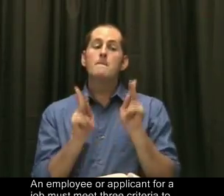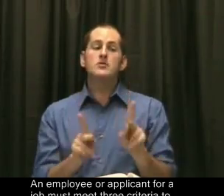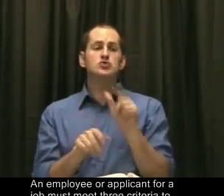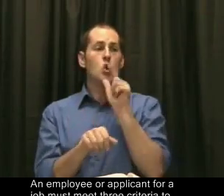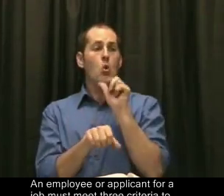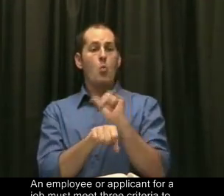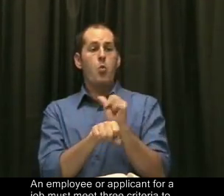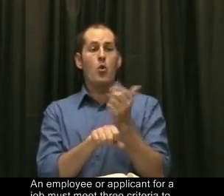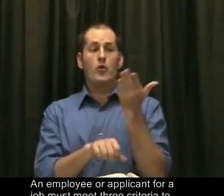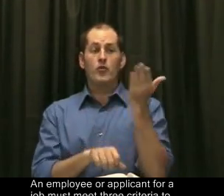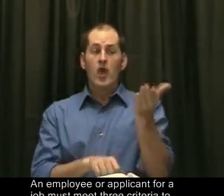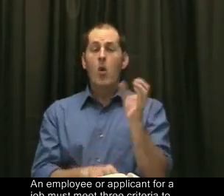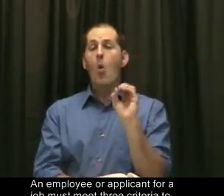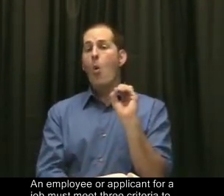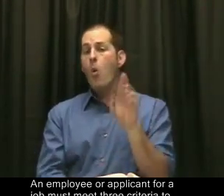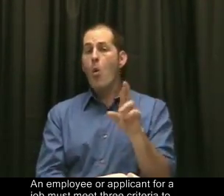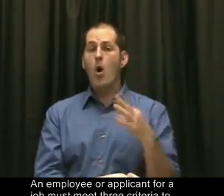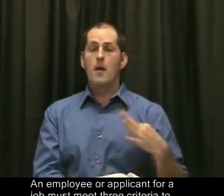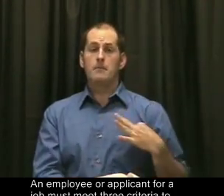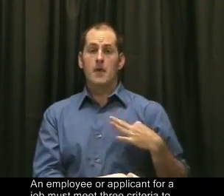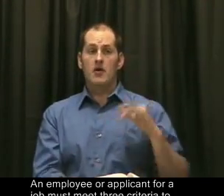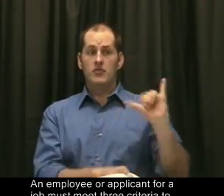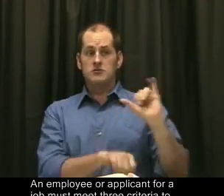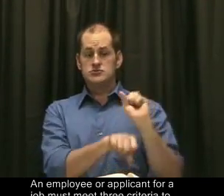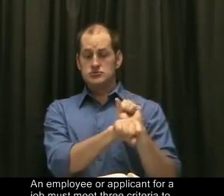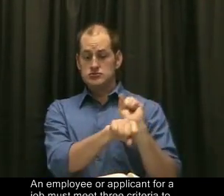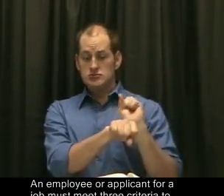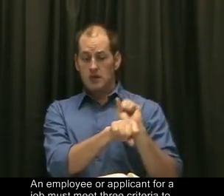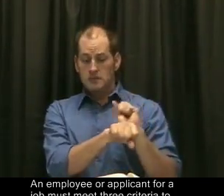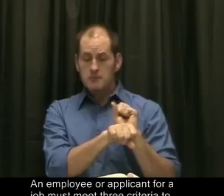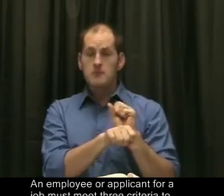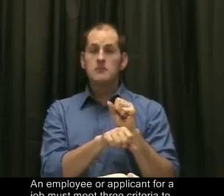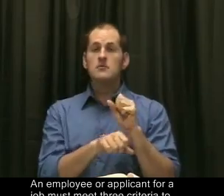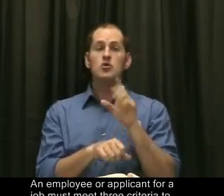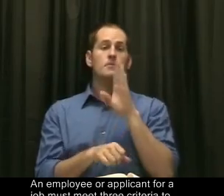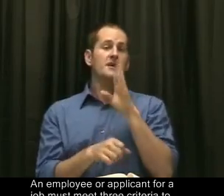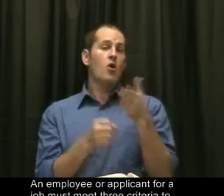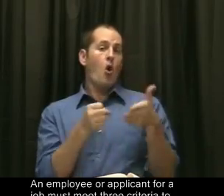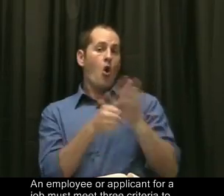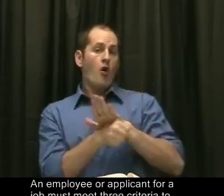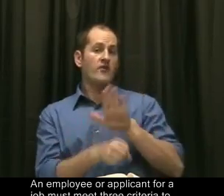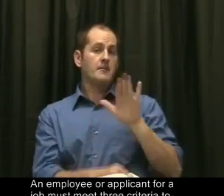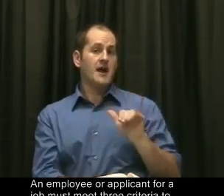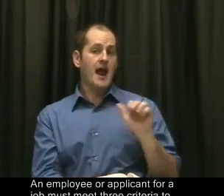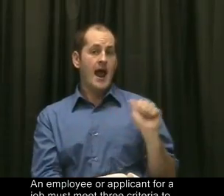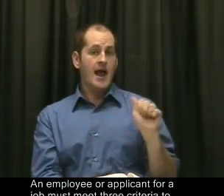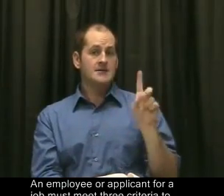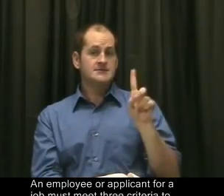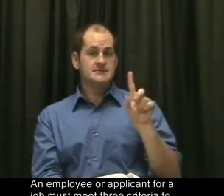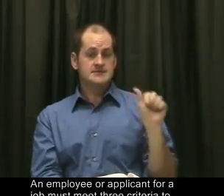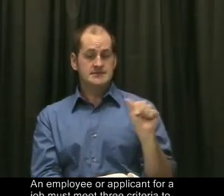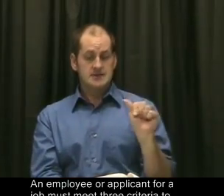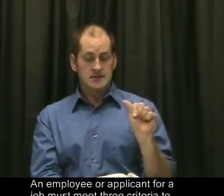An employee or applicant for a job must meet 3 criteria to be covered by the ADA.